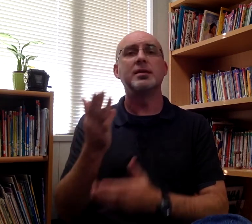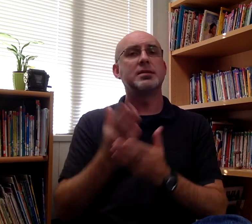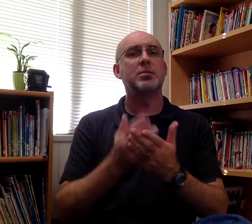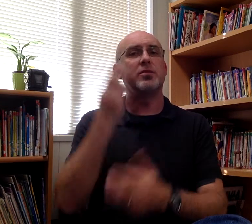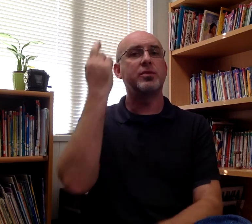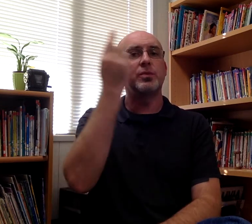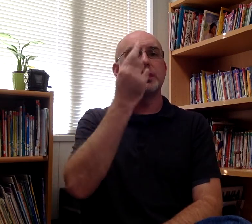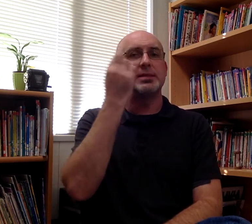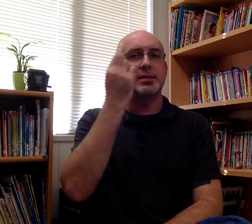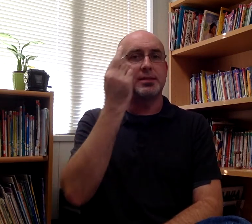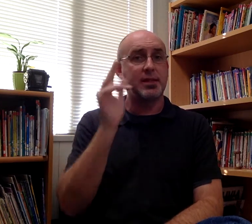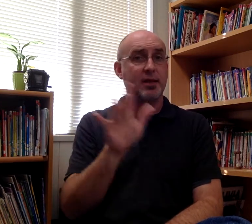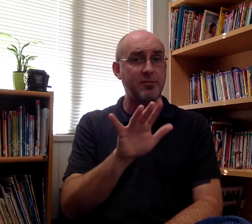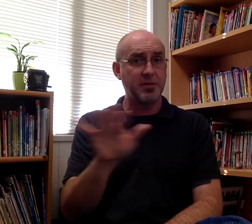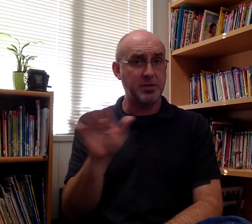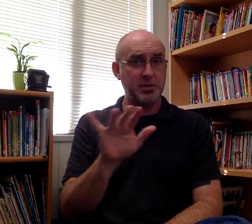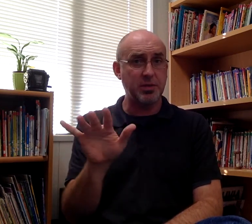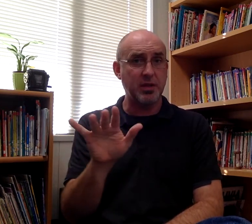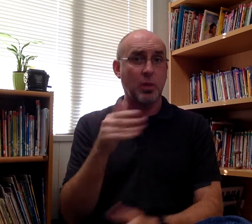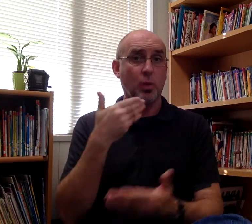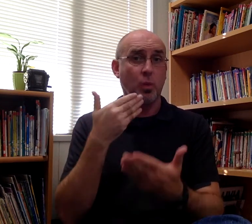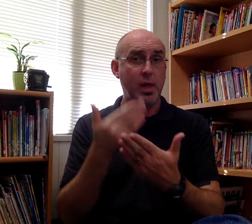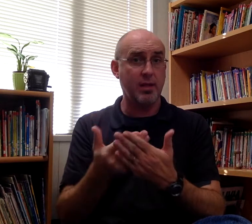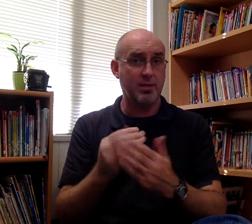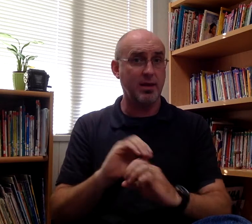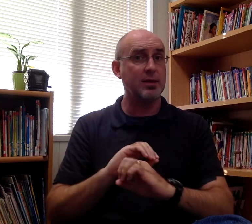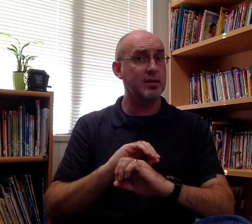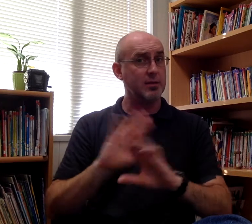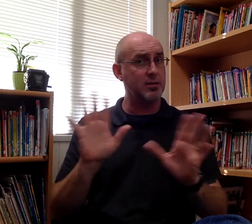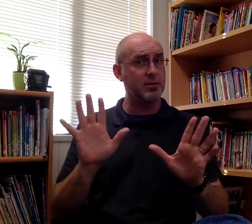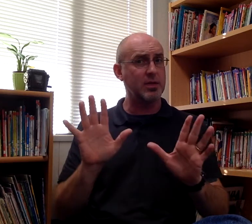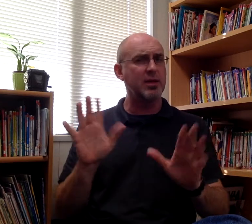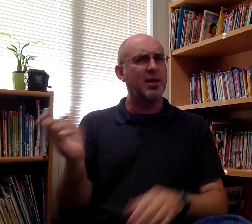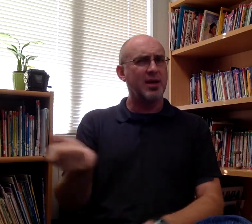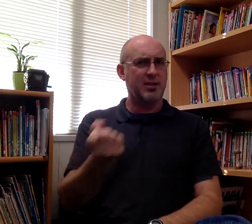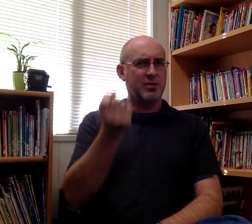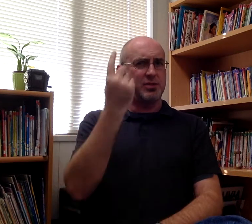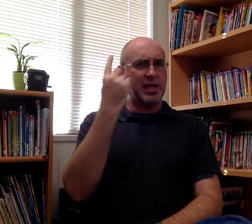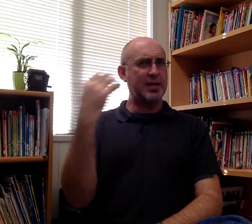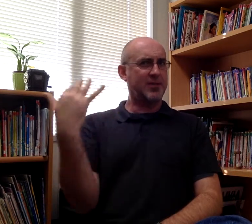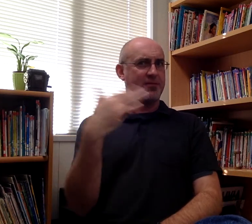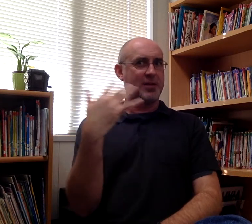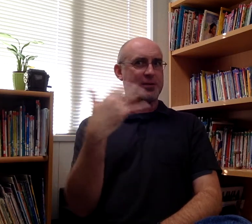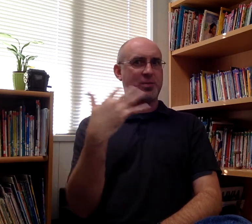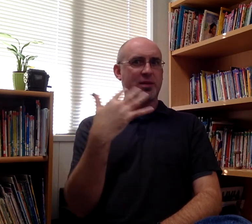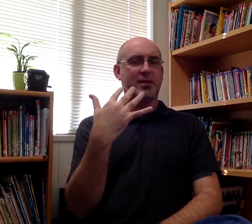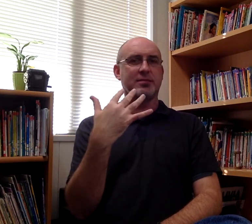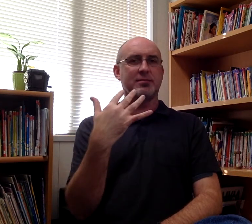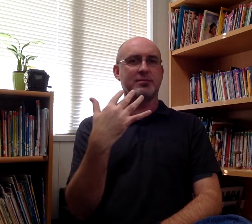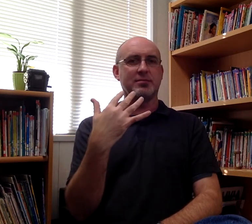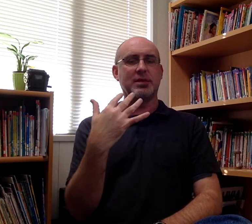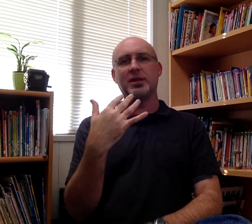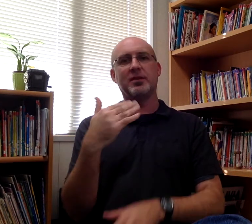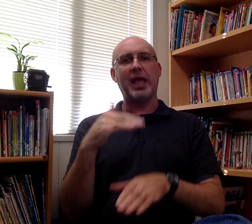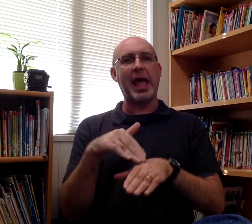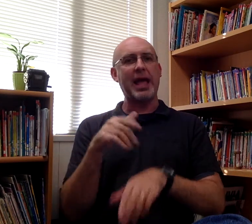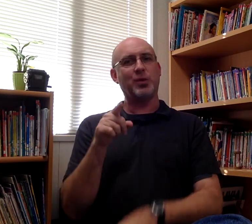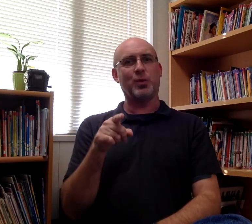some of the reasons that fingerspelling well, clearly, and understanding fingerspelling kind of at